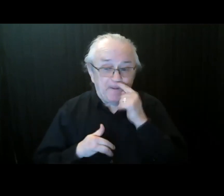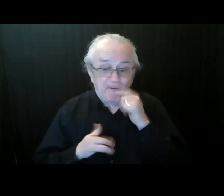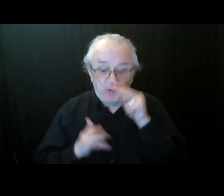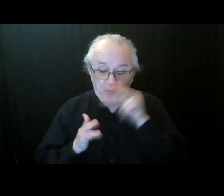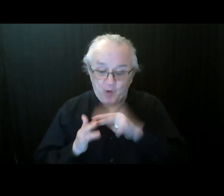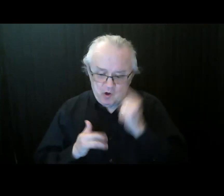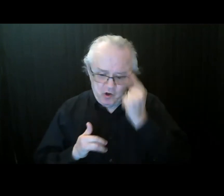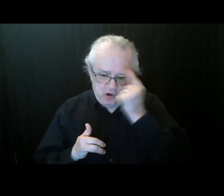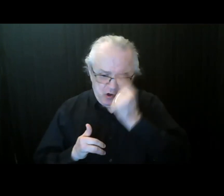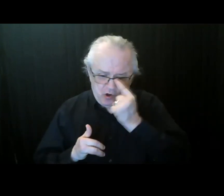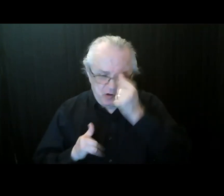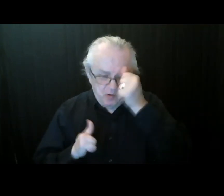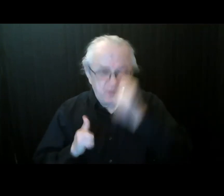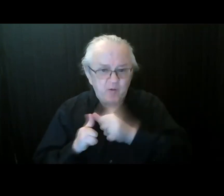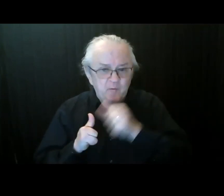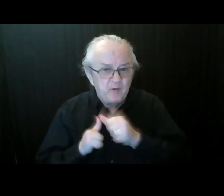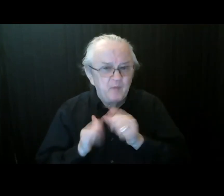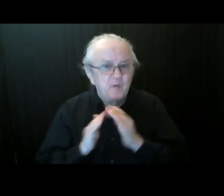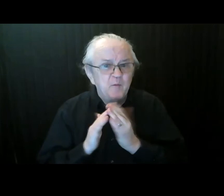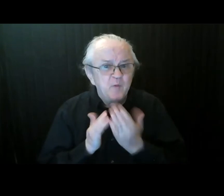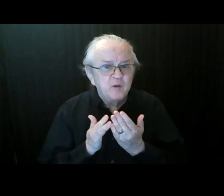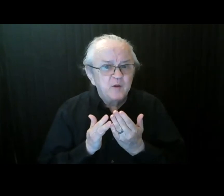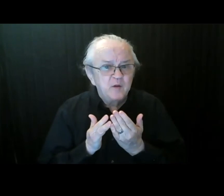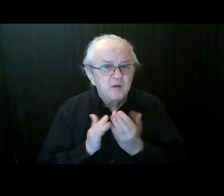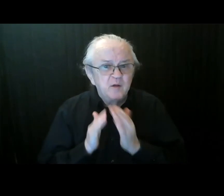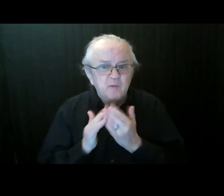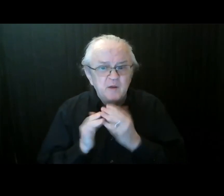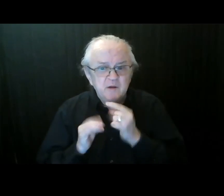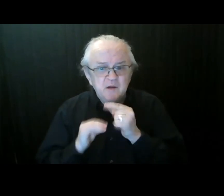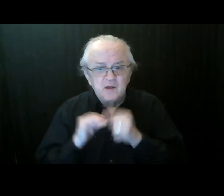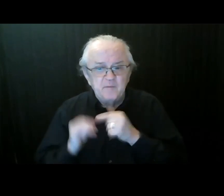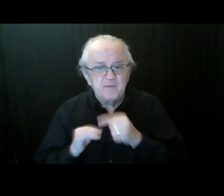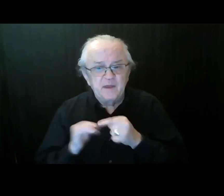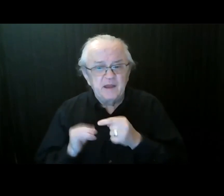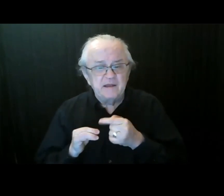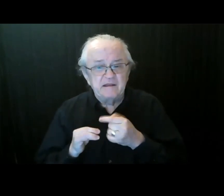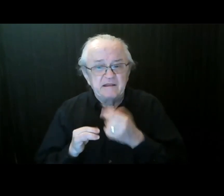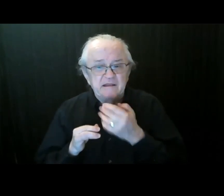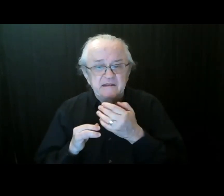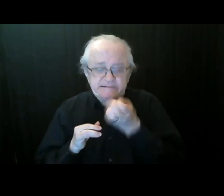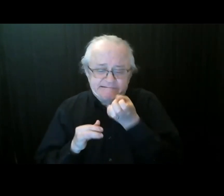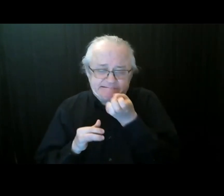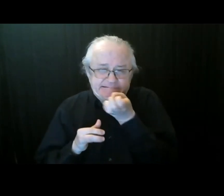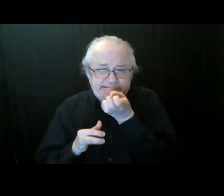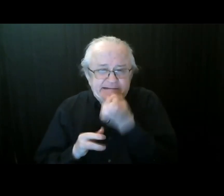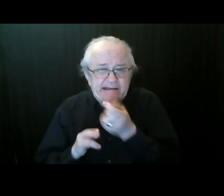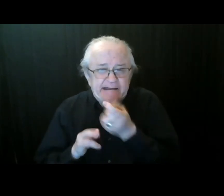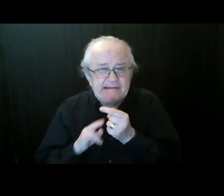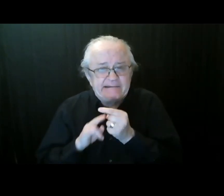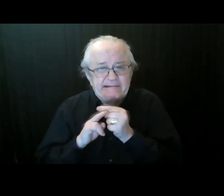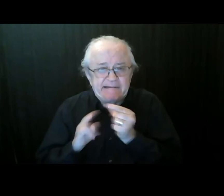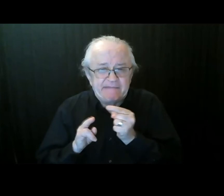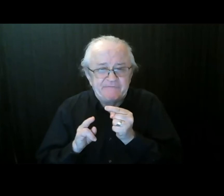and remember books. Books on the arcane differences between a yellow-shafted flicker